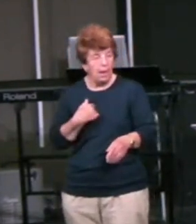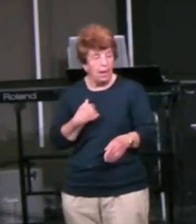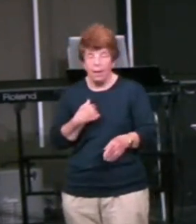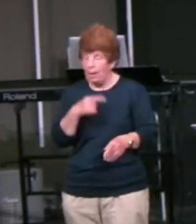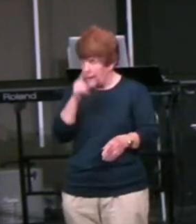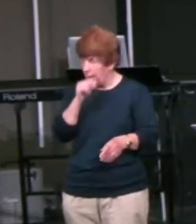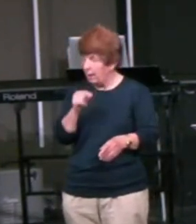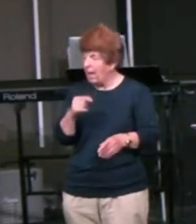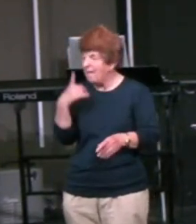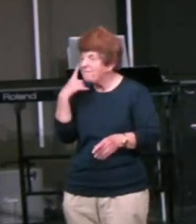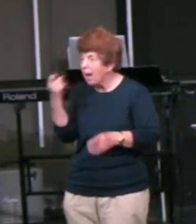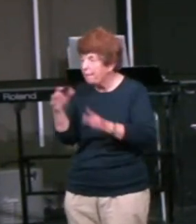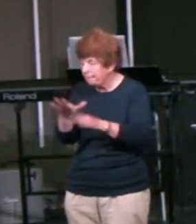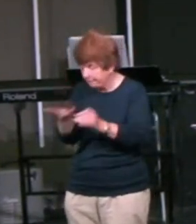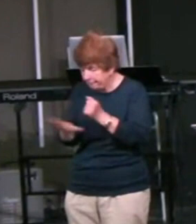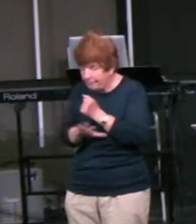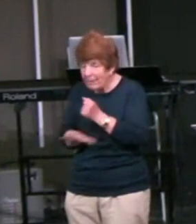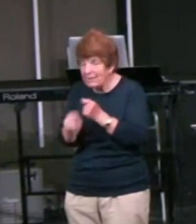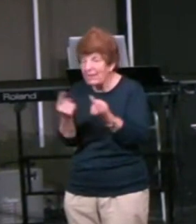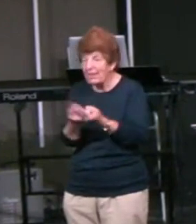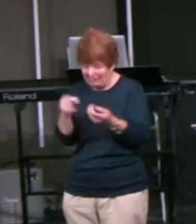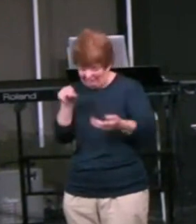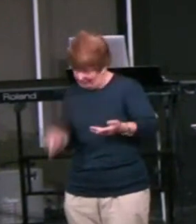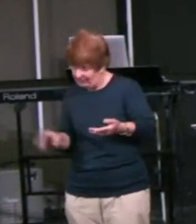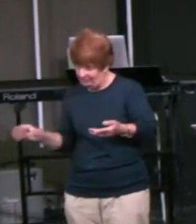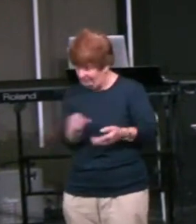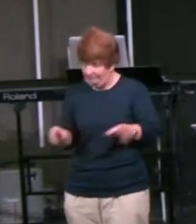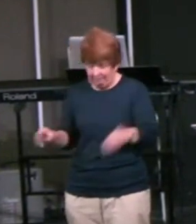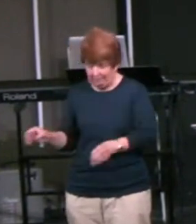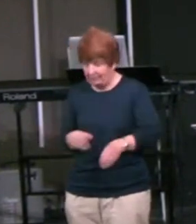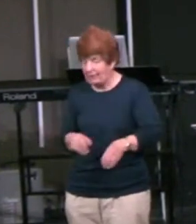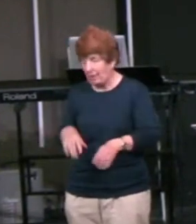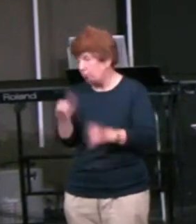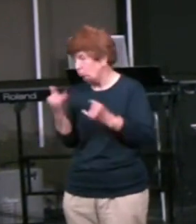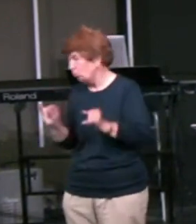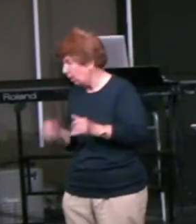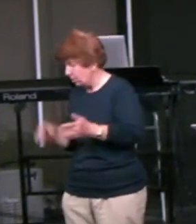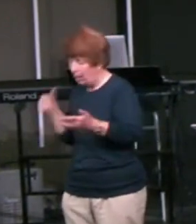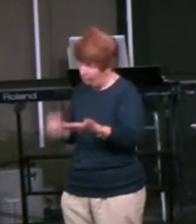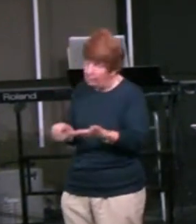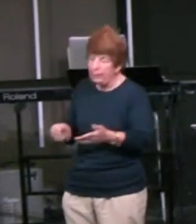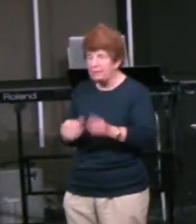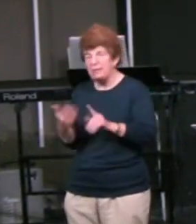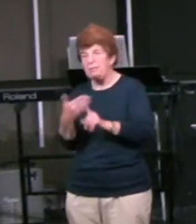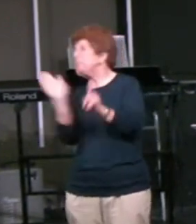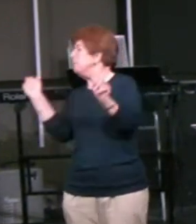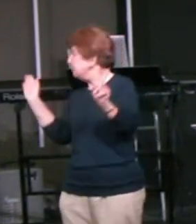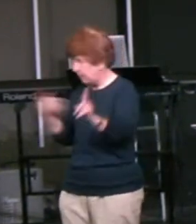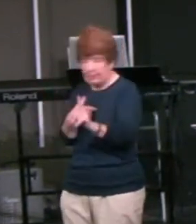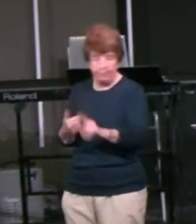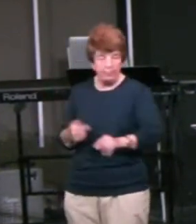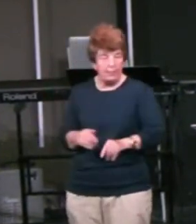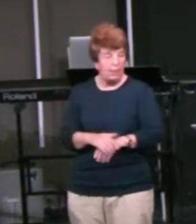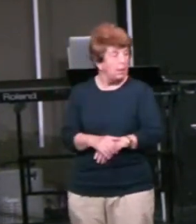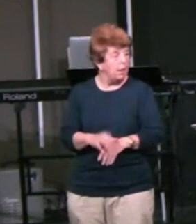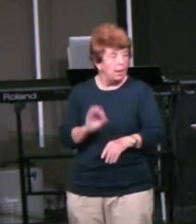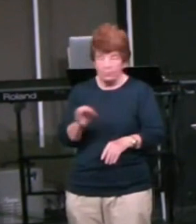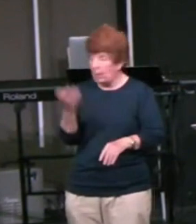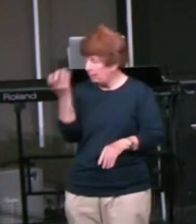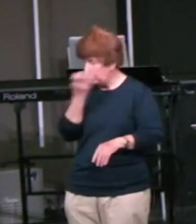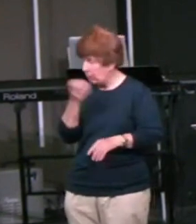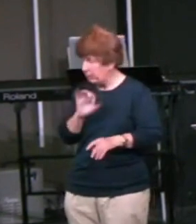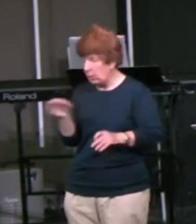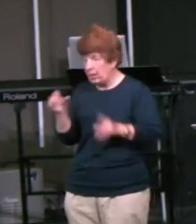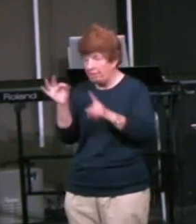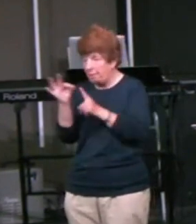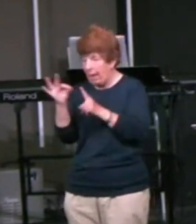able to find basic stuff and press the button in and out of order and distracts me. And so, no, I'm not sorry that I